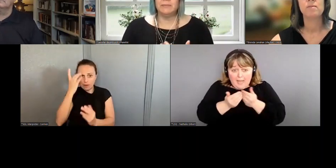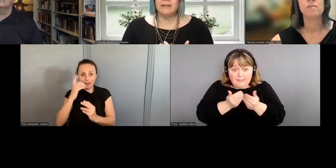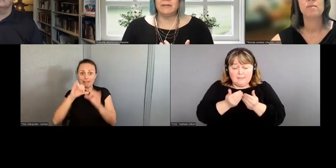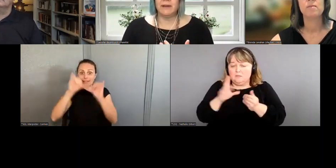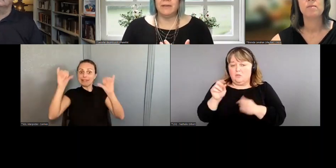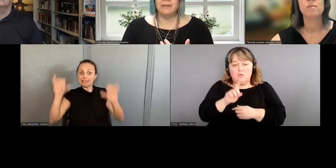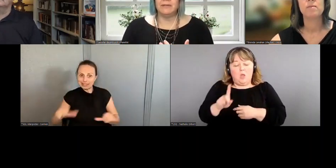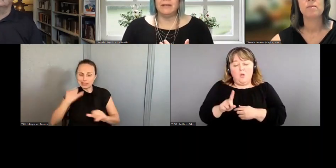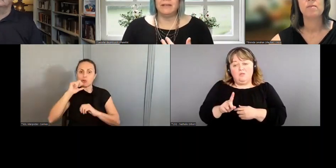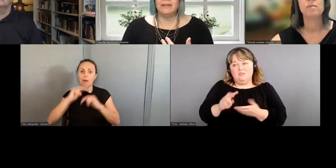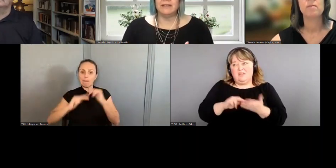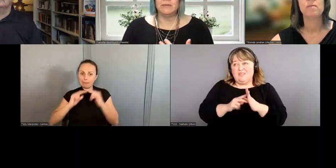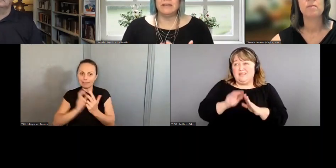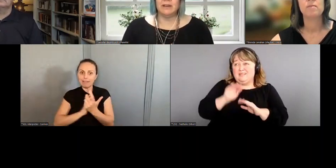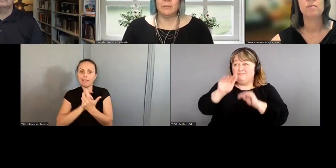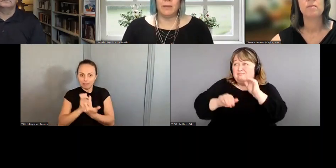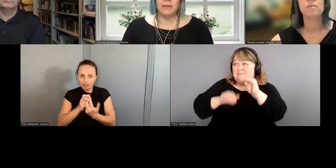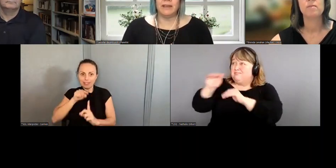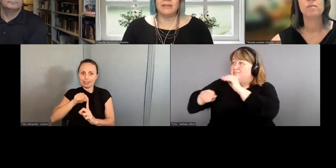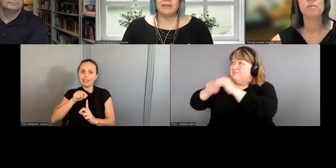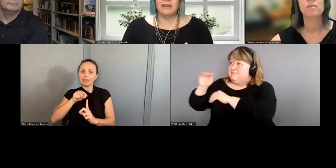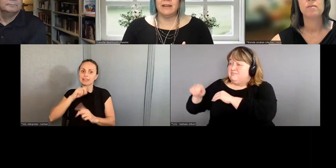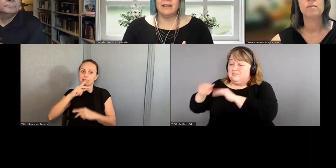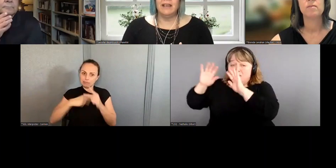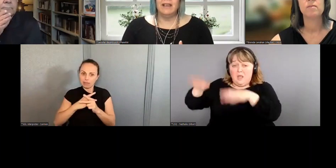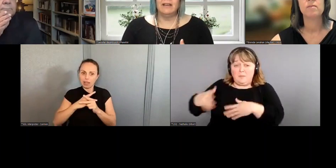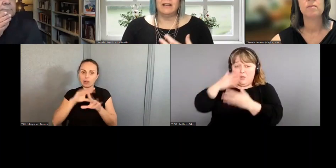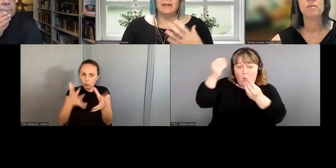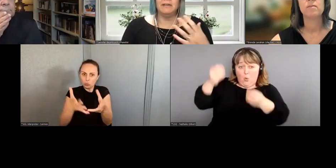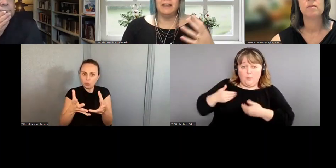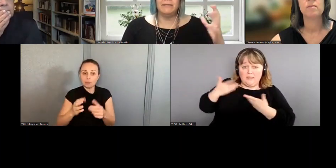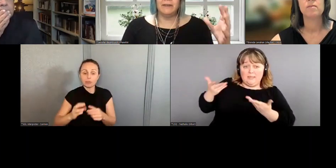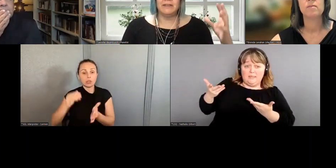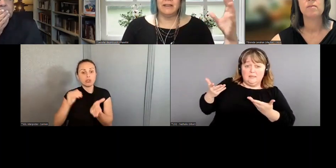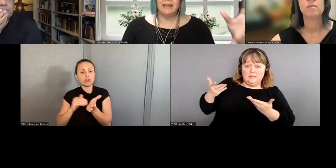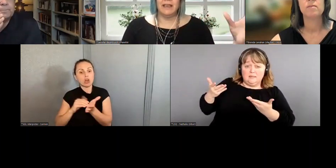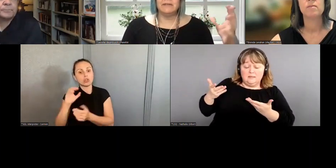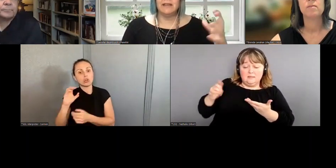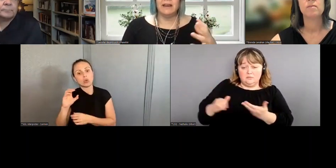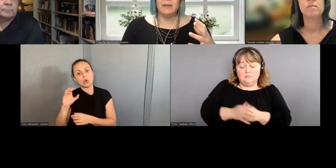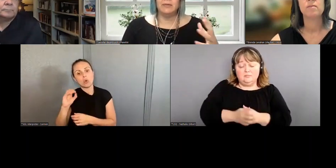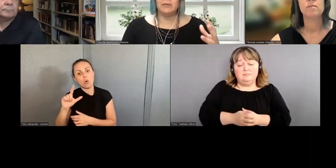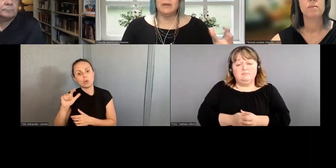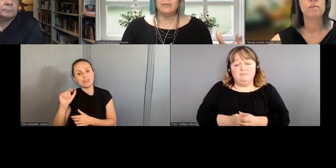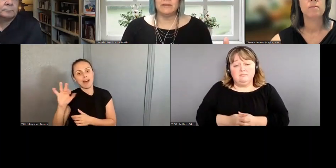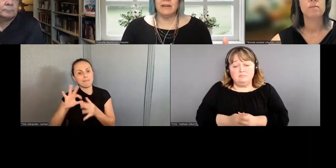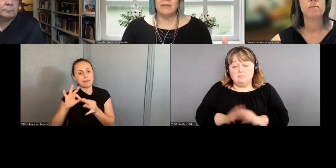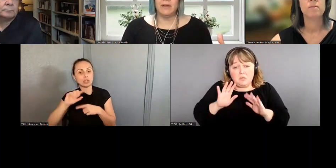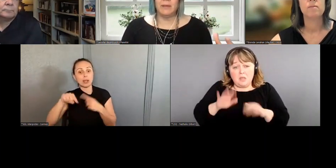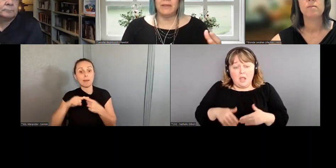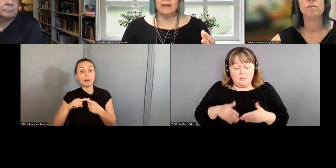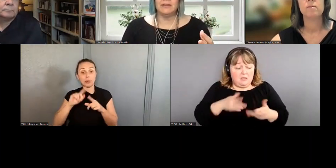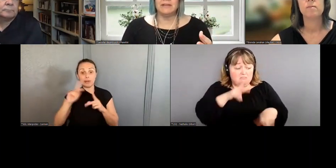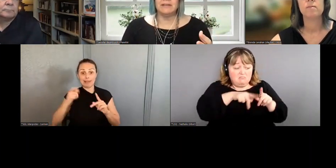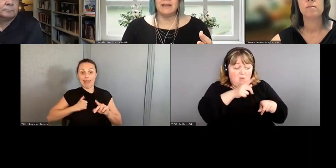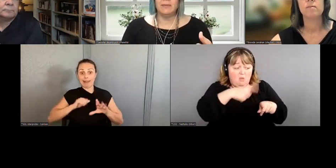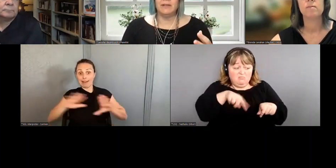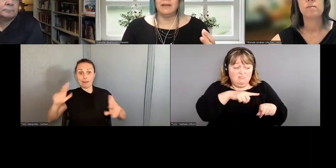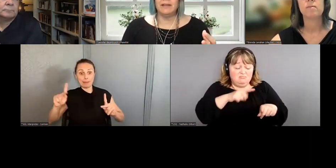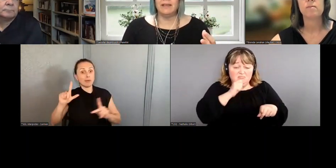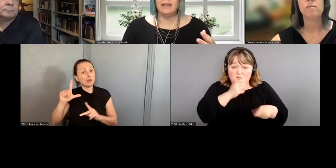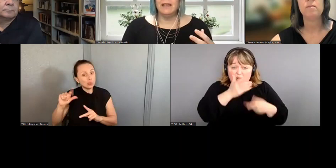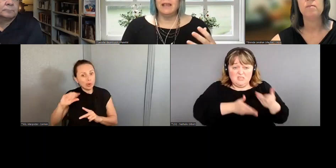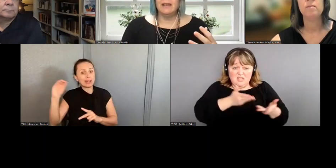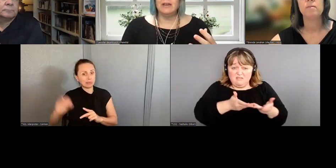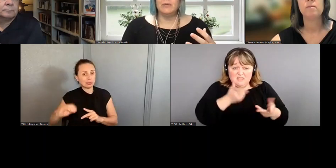was built around this particular population. And I think Dr. Olaf mentioned at the outset about 20% of the population is disabled. And I